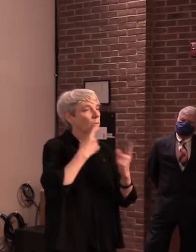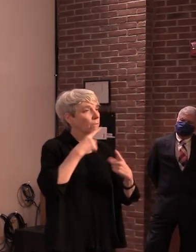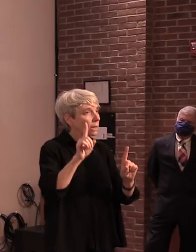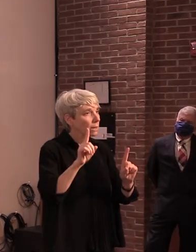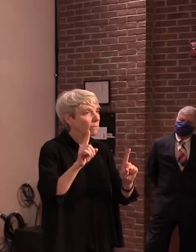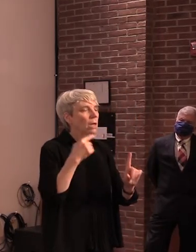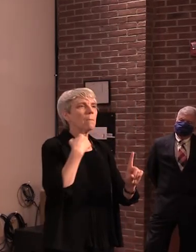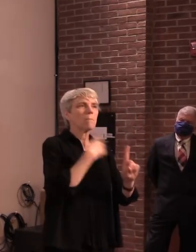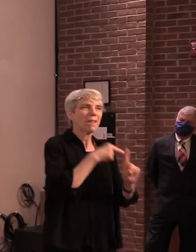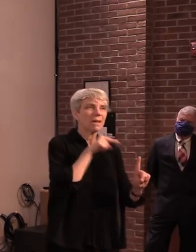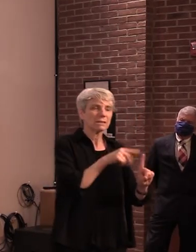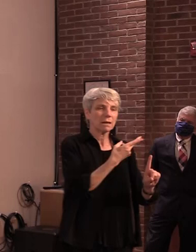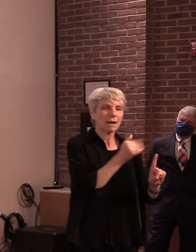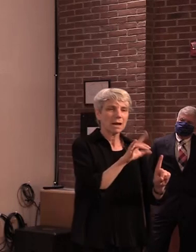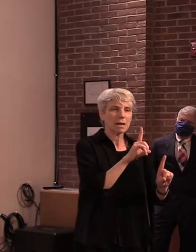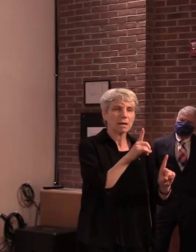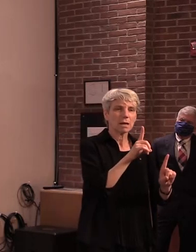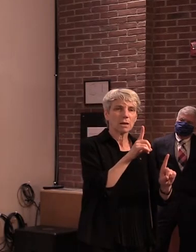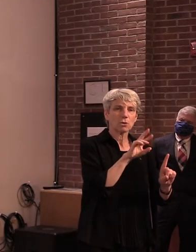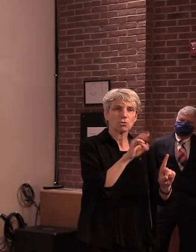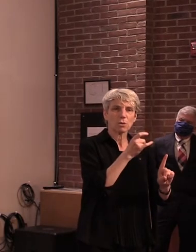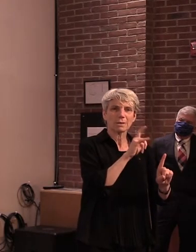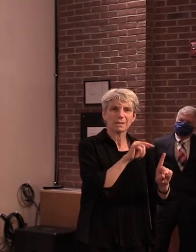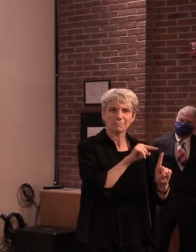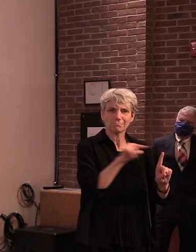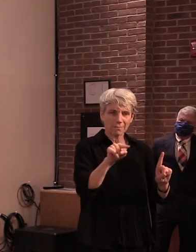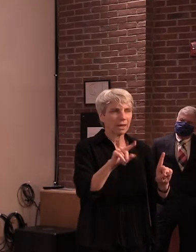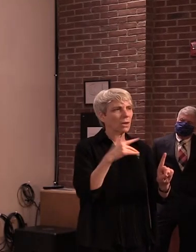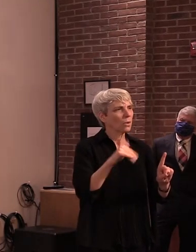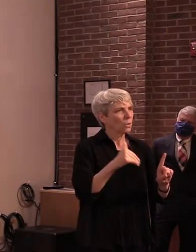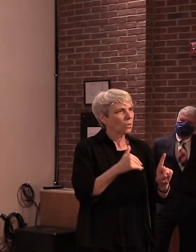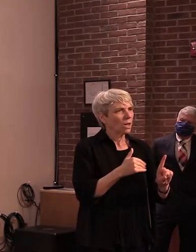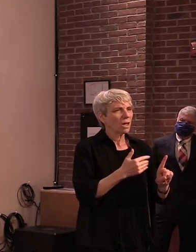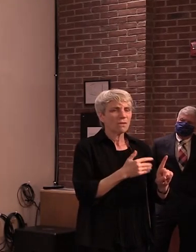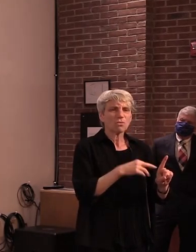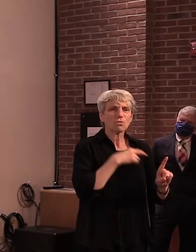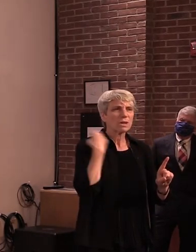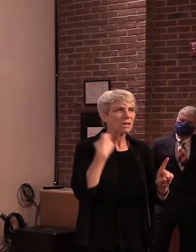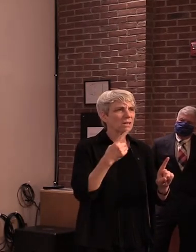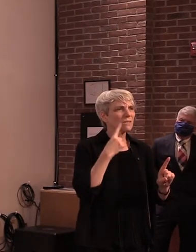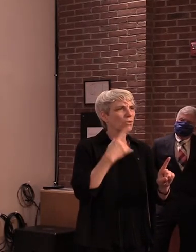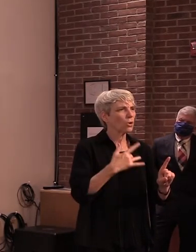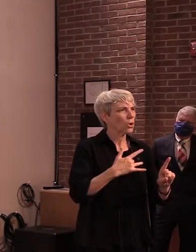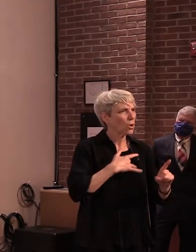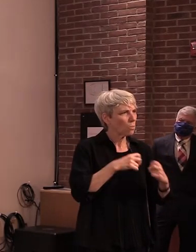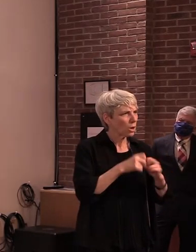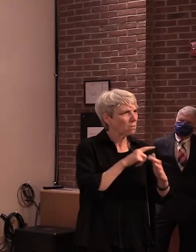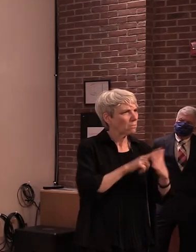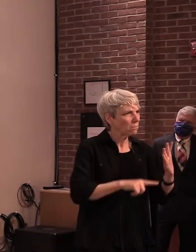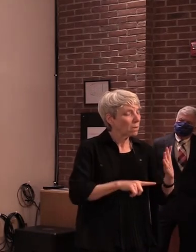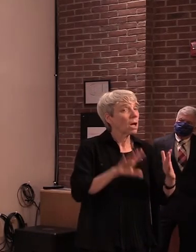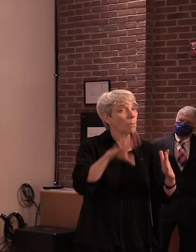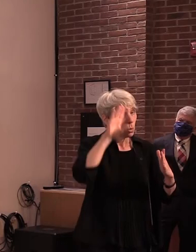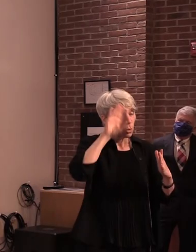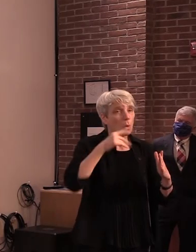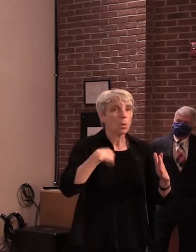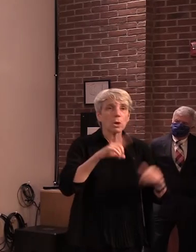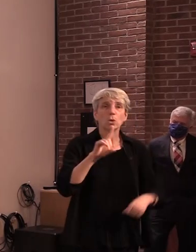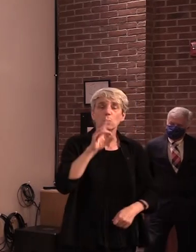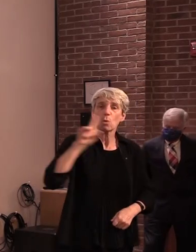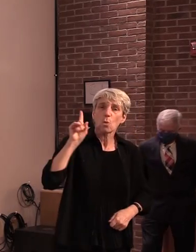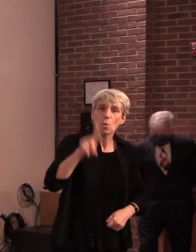we're not paying attention to treatment, we get regular shipments of remdesivir to the state,